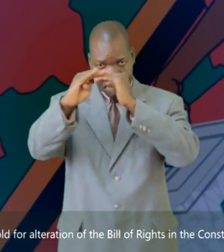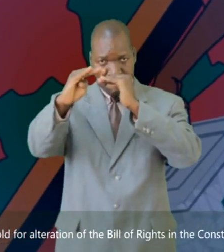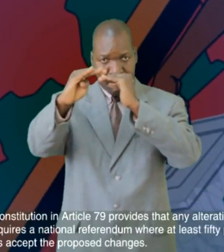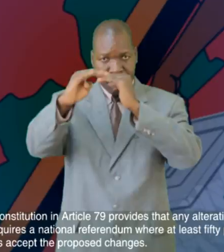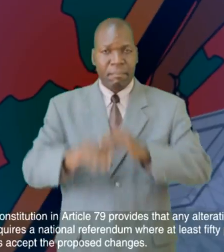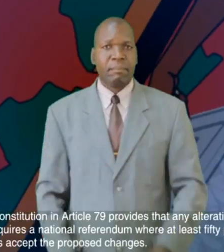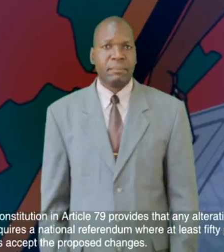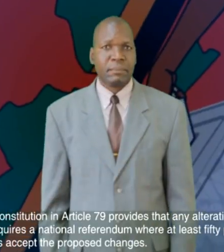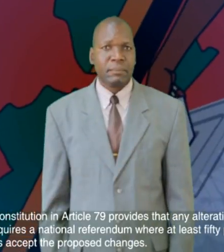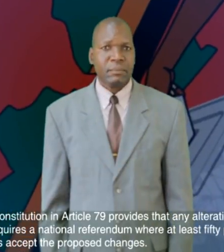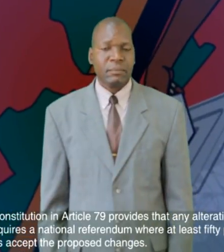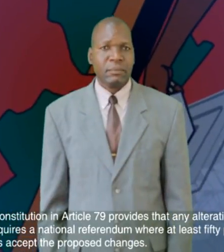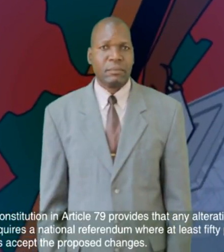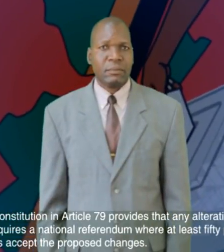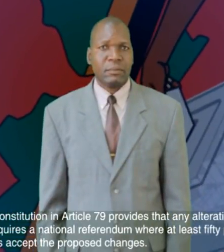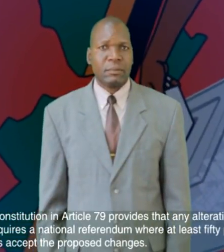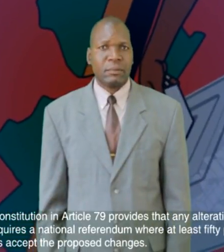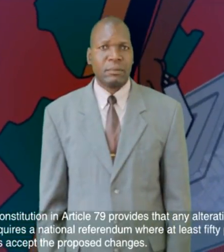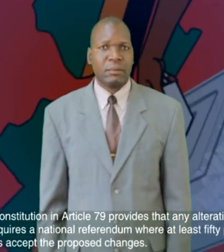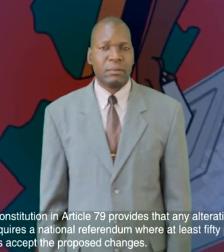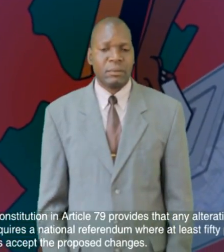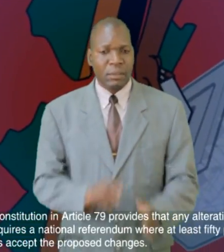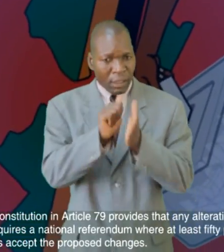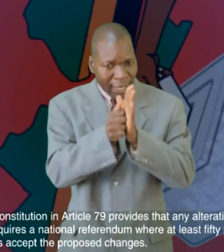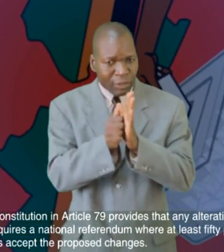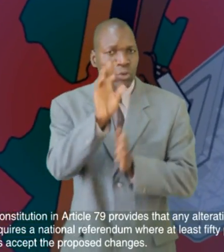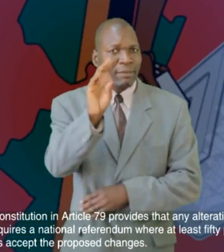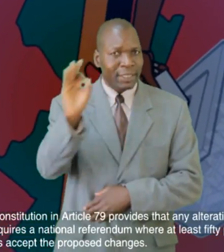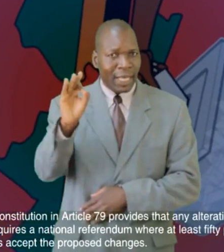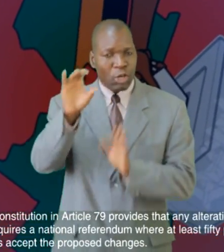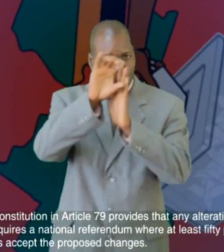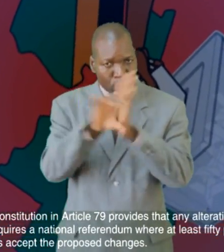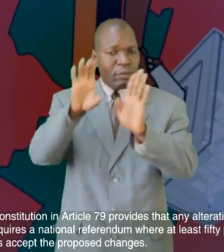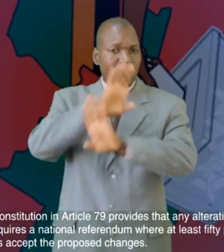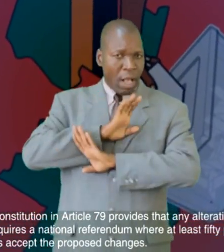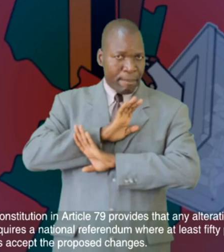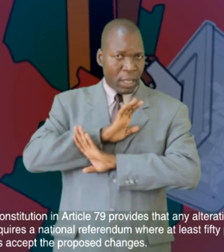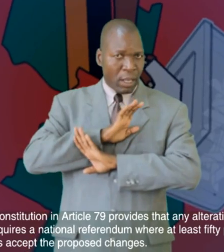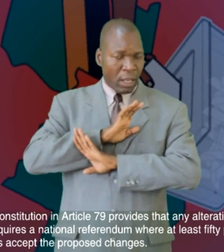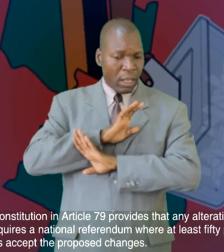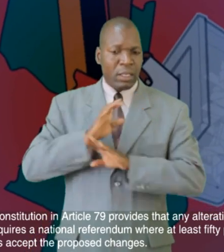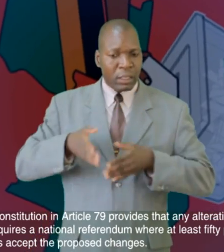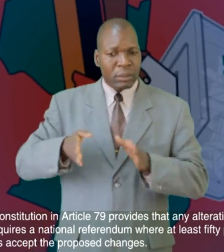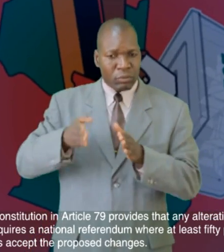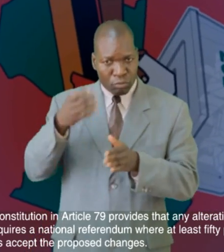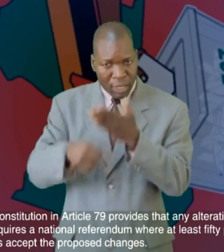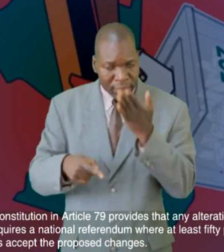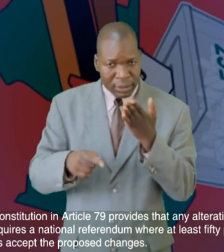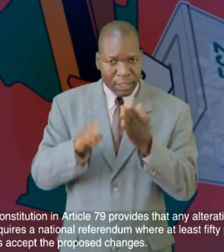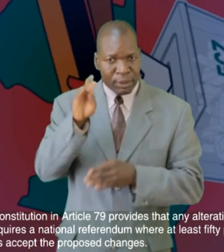The Zambian Constitution in Article 79 provides that any alteration of Bill of Rights requires